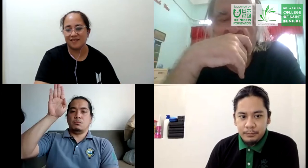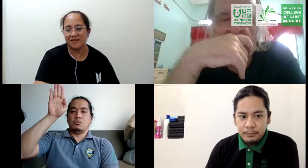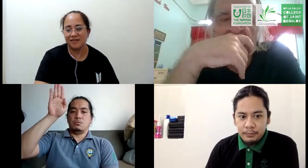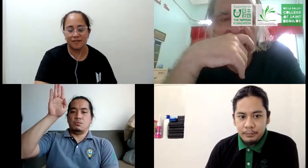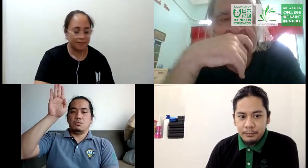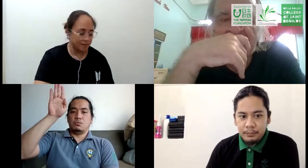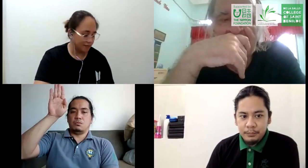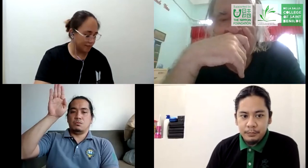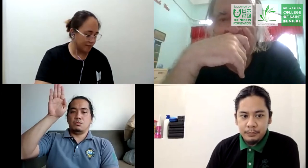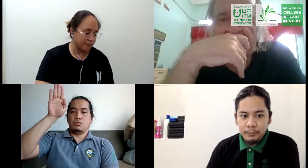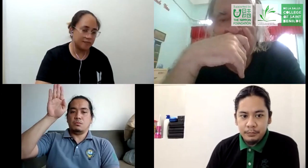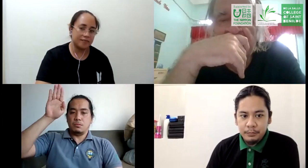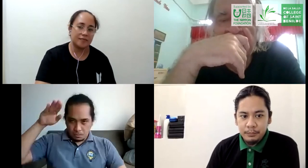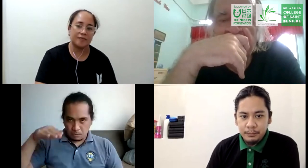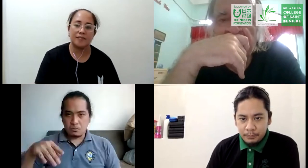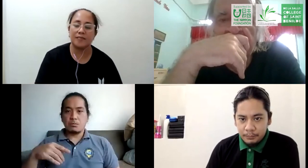say? Peeps has his hand up.